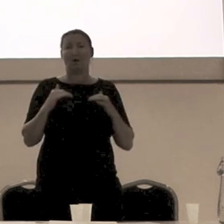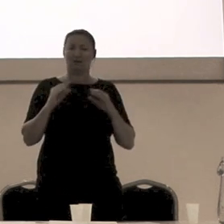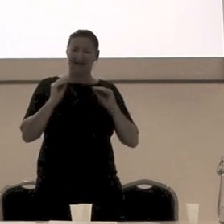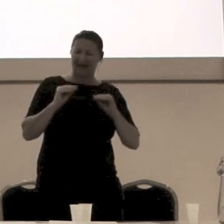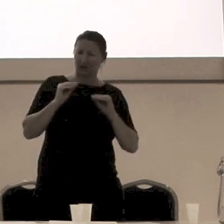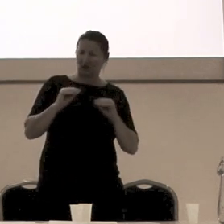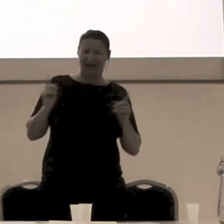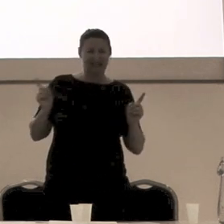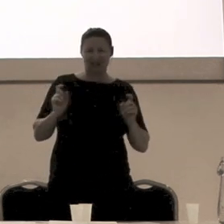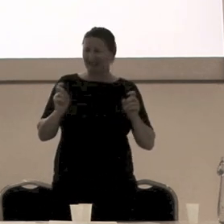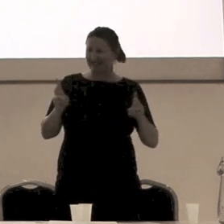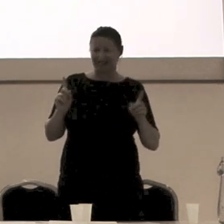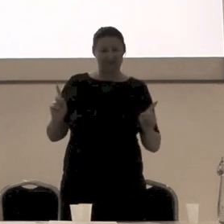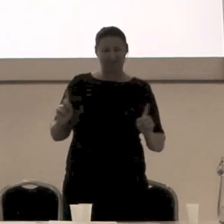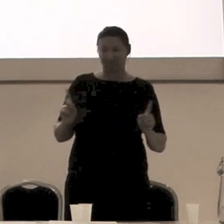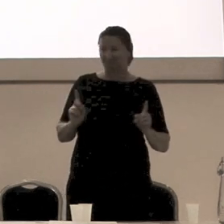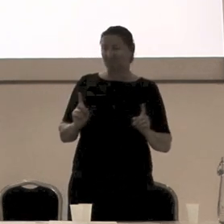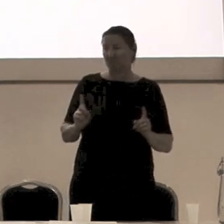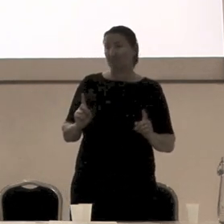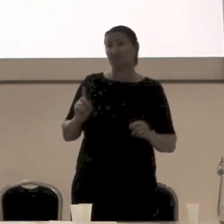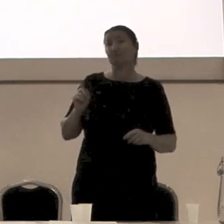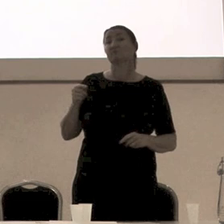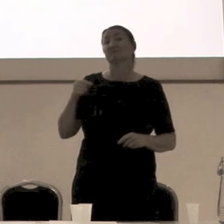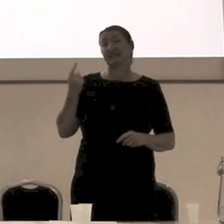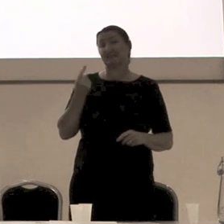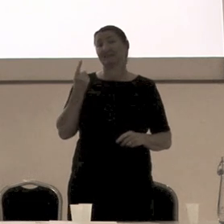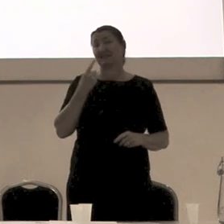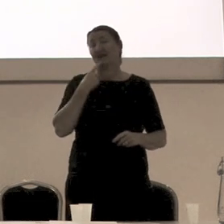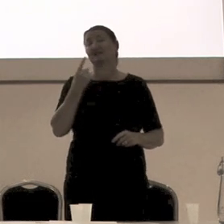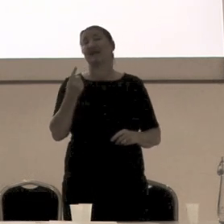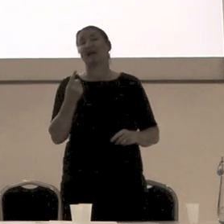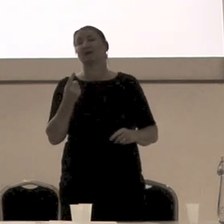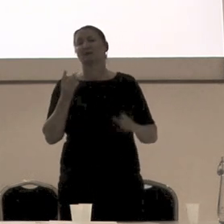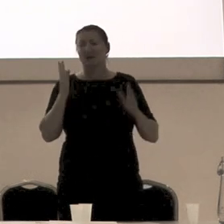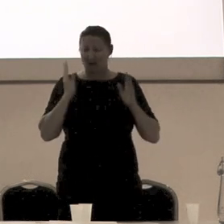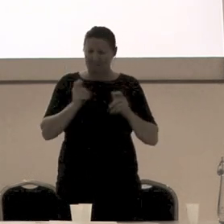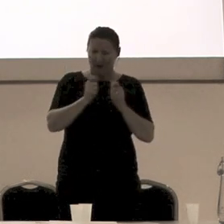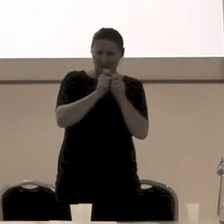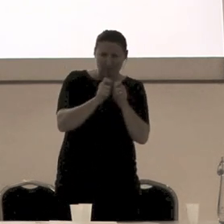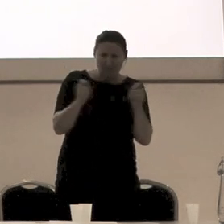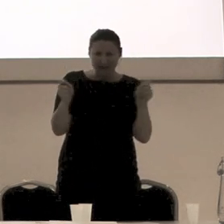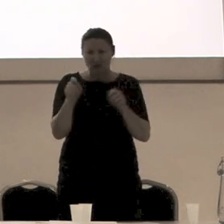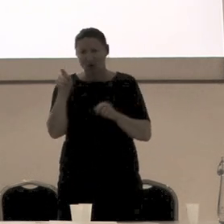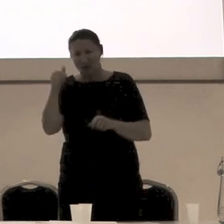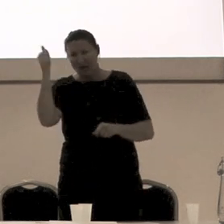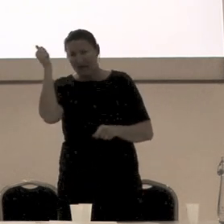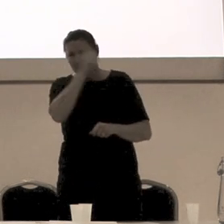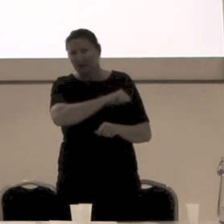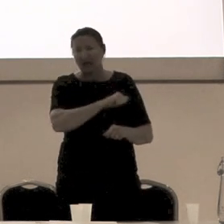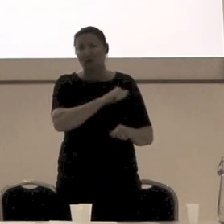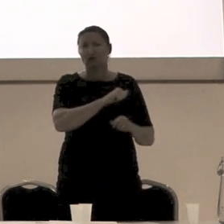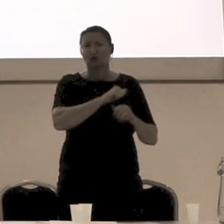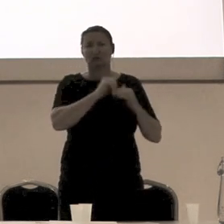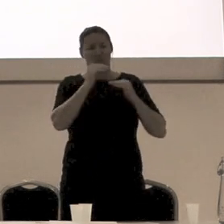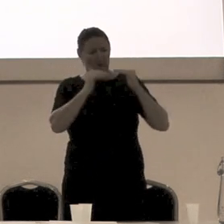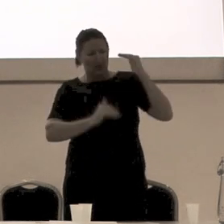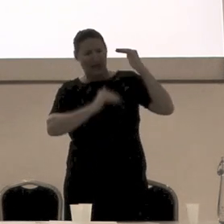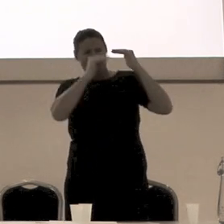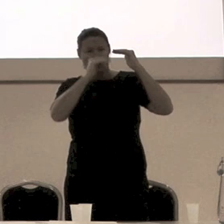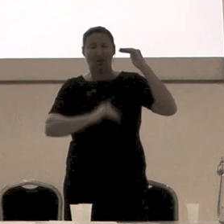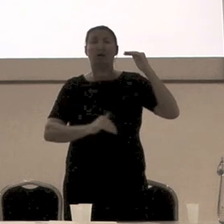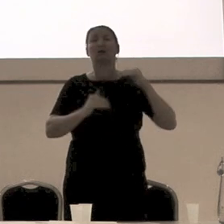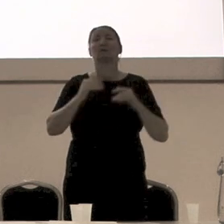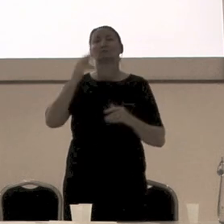children as well as primary. And he said we would have to measure their intelligence at 11. It was called the 11